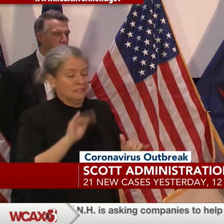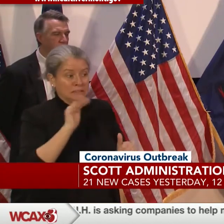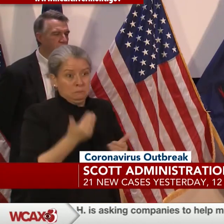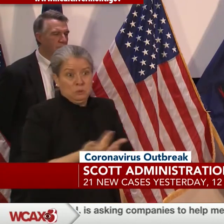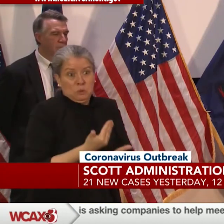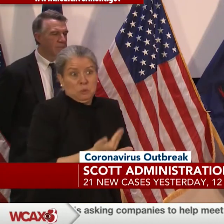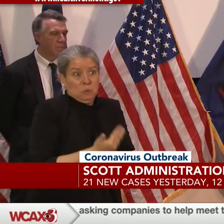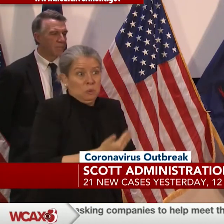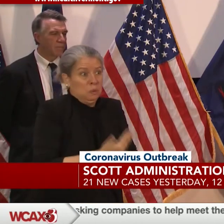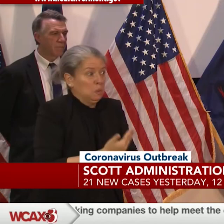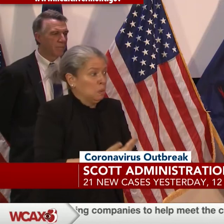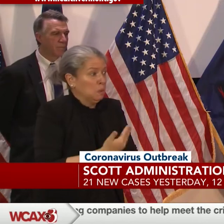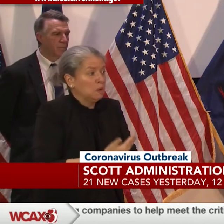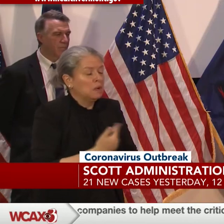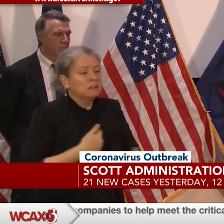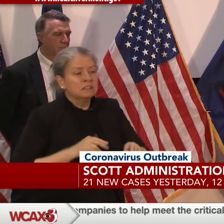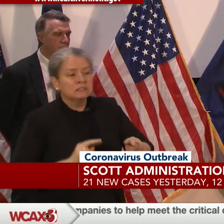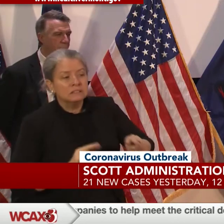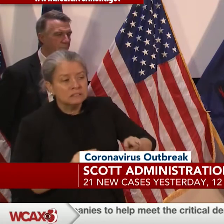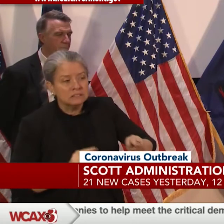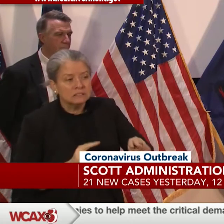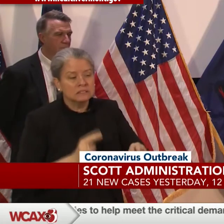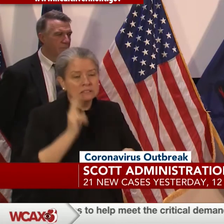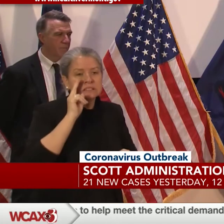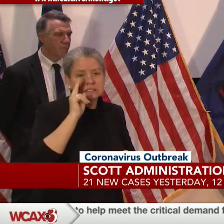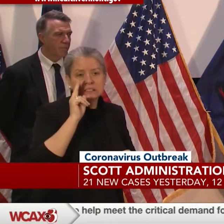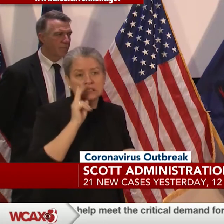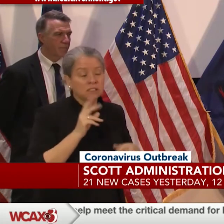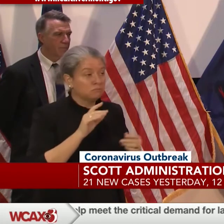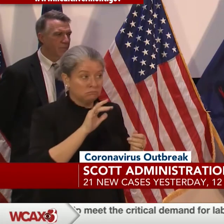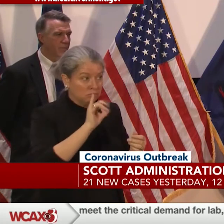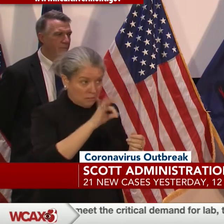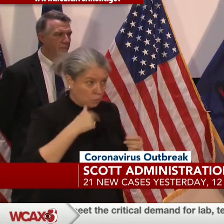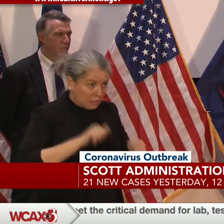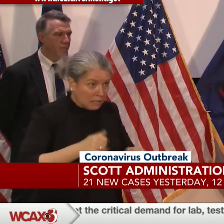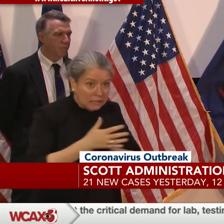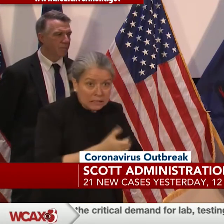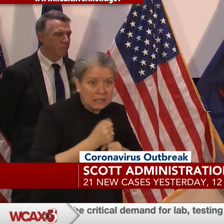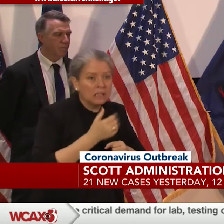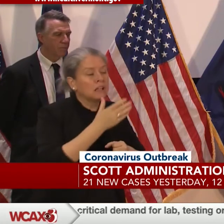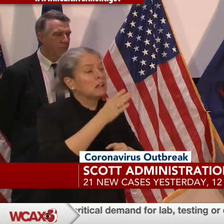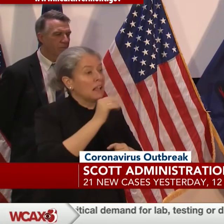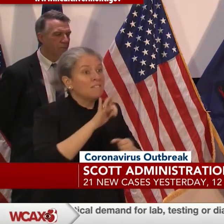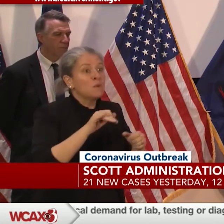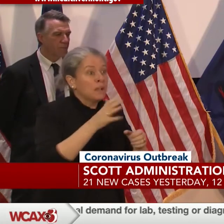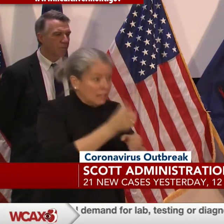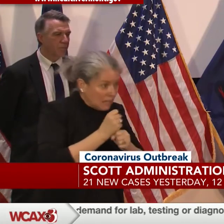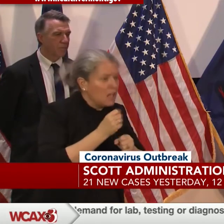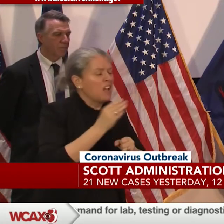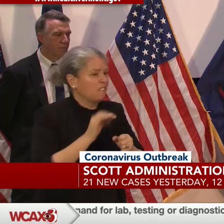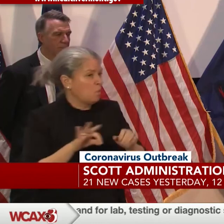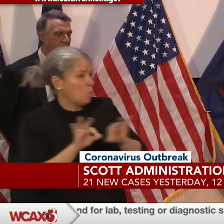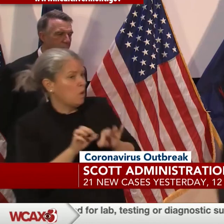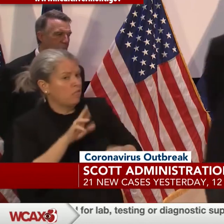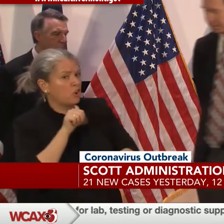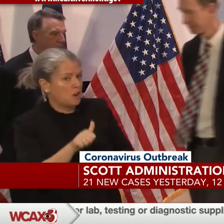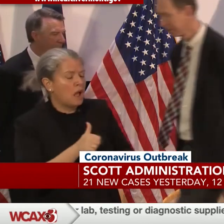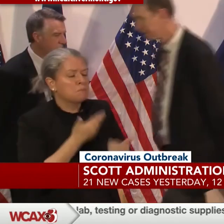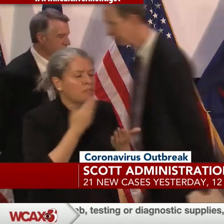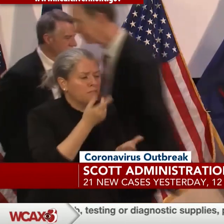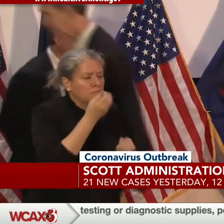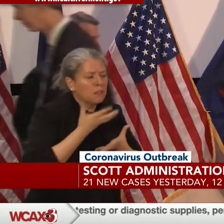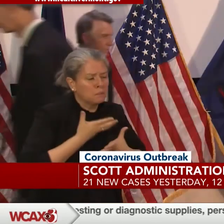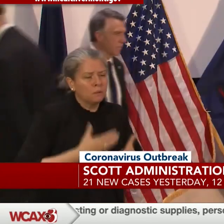and emerging, and so we'll have to evaluate it and see if it's accessible and if it's worth pursuing. Thanks. All right, thank